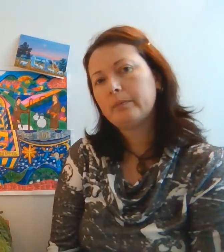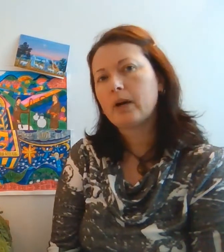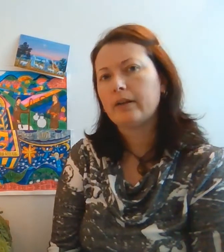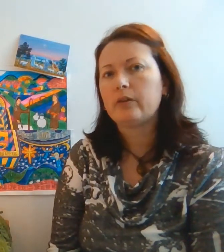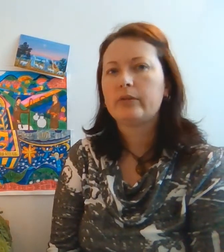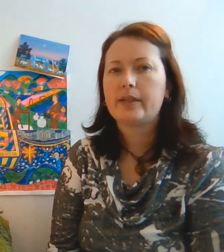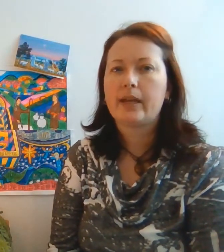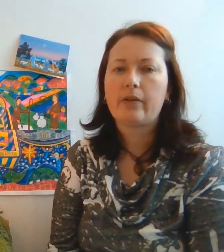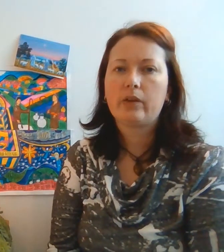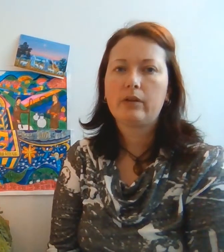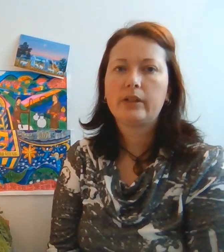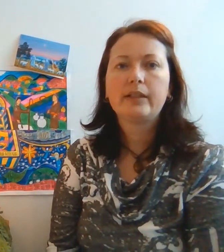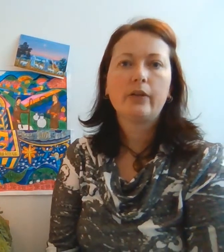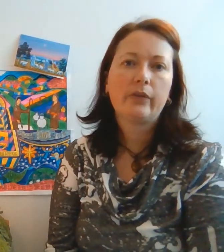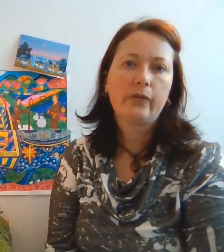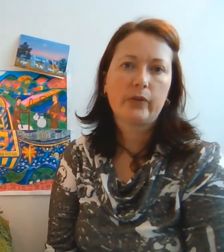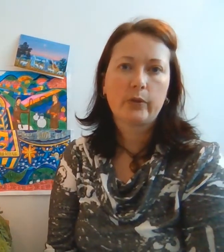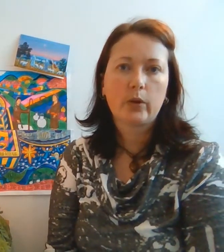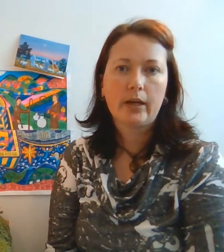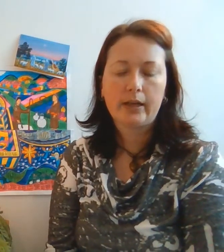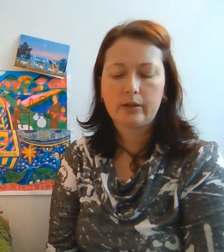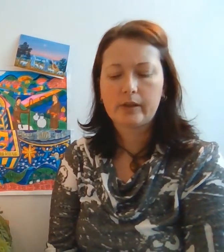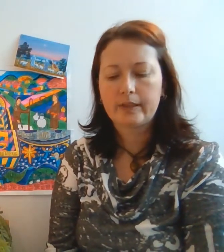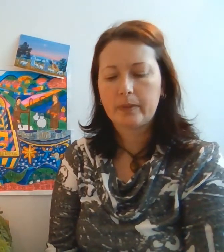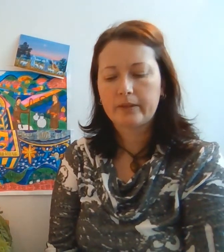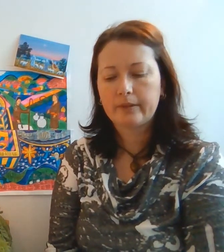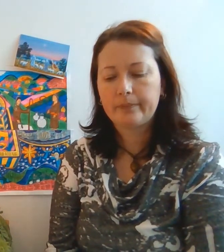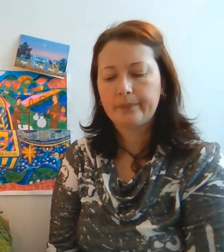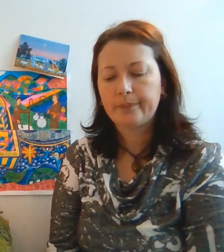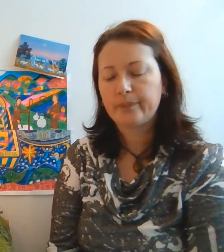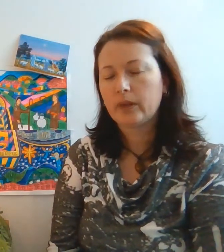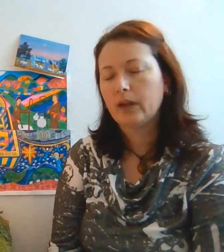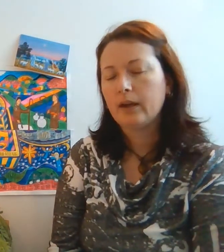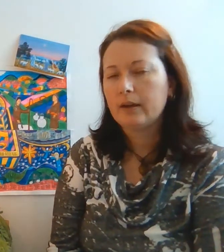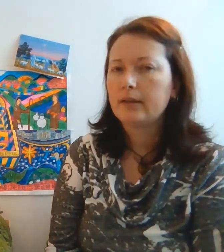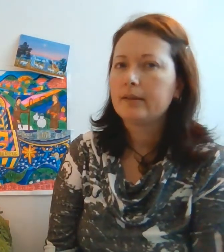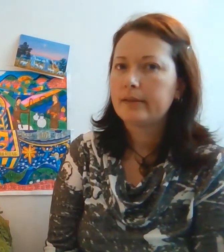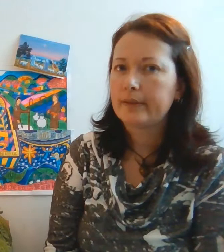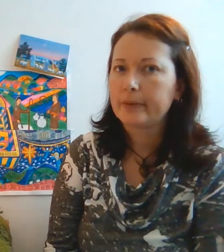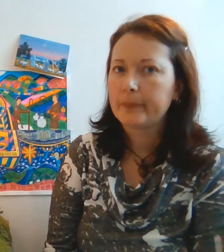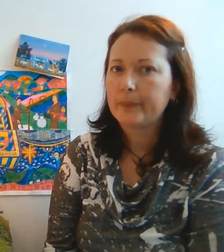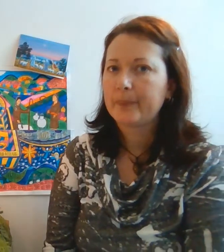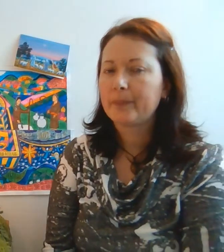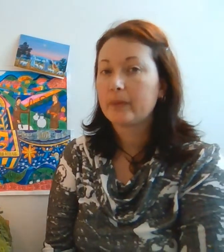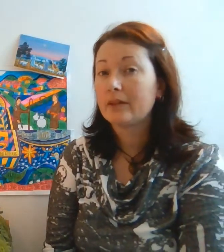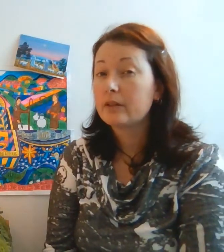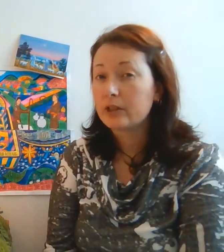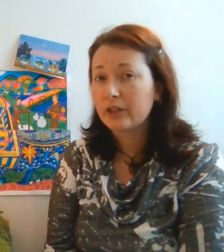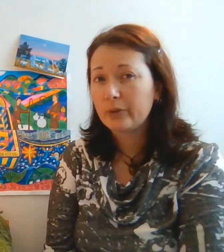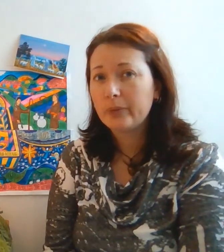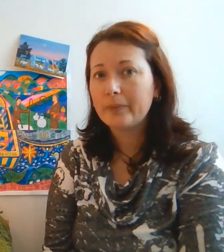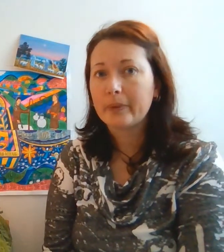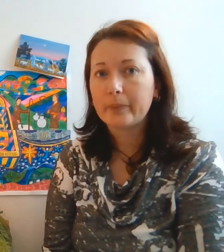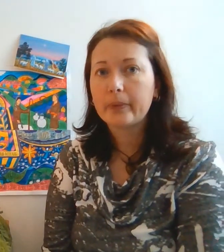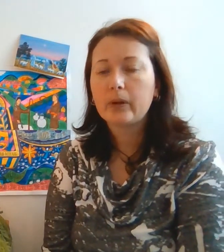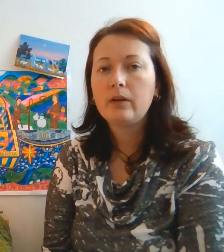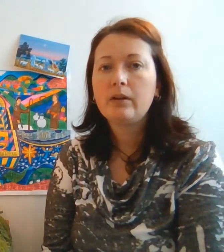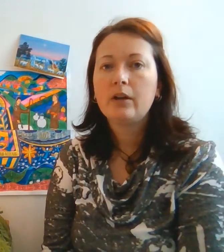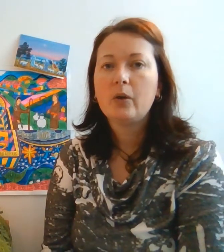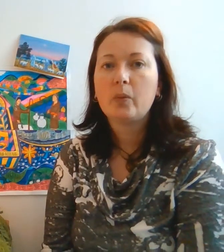combine those together to tell the full story at Christmas. So, do you remember